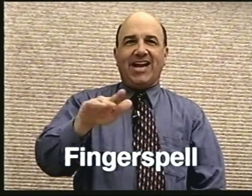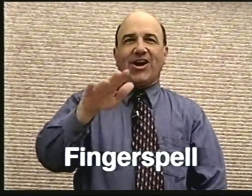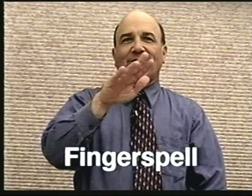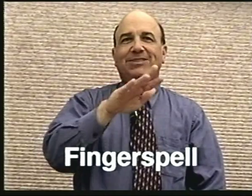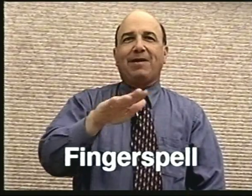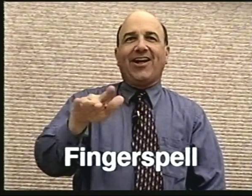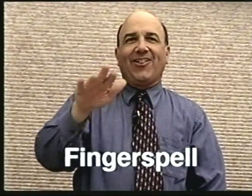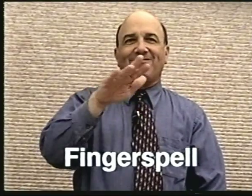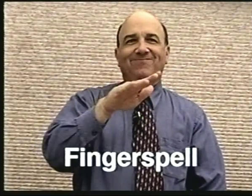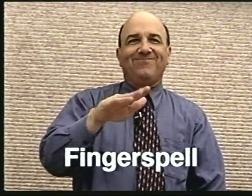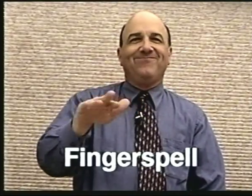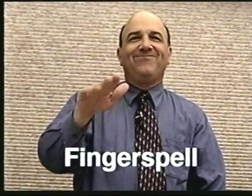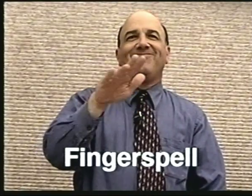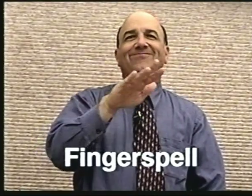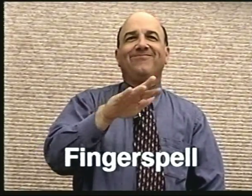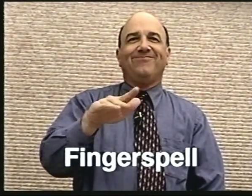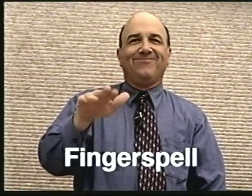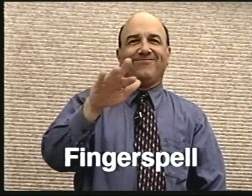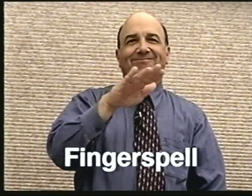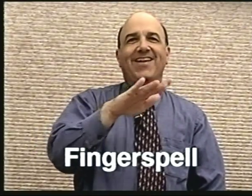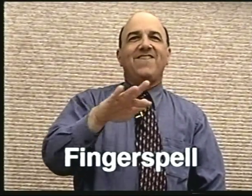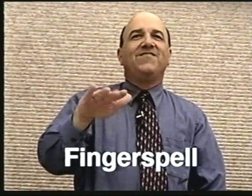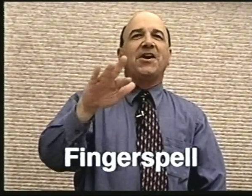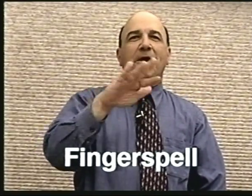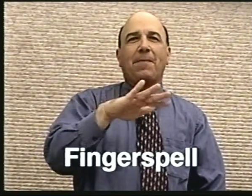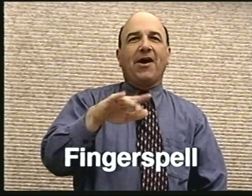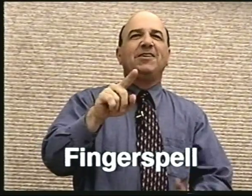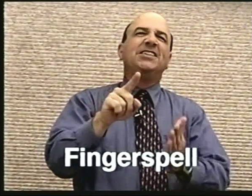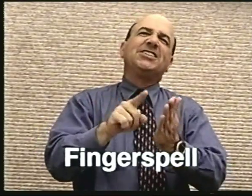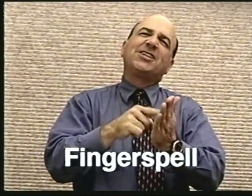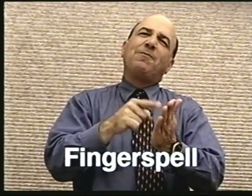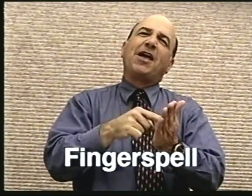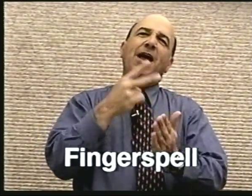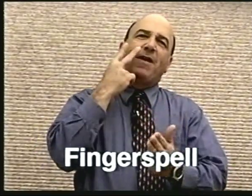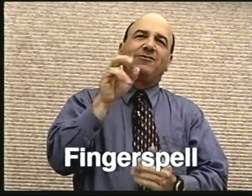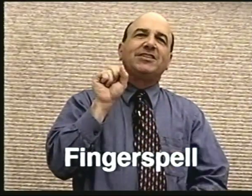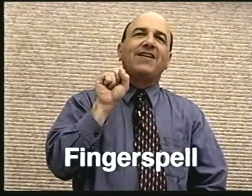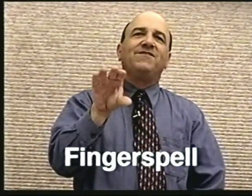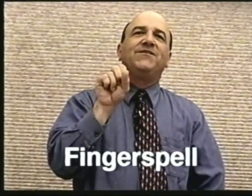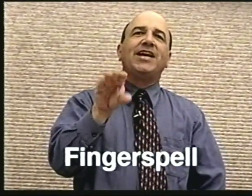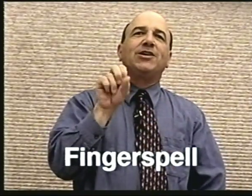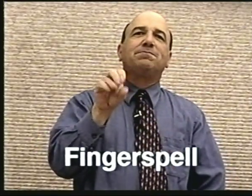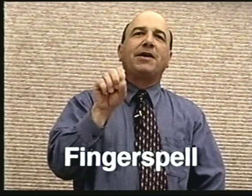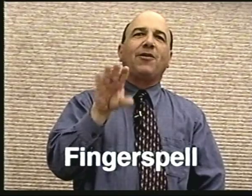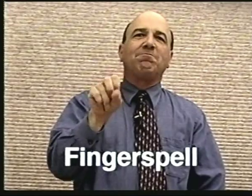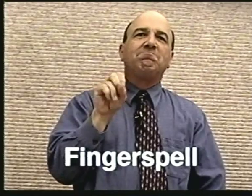Finger spell. Finger spell. Sometimes I've seen finger spell.